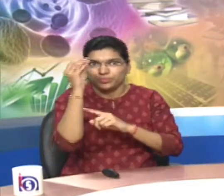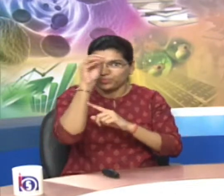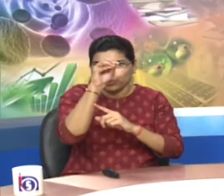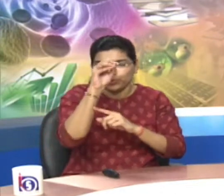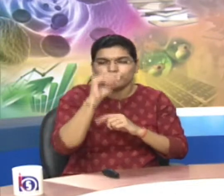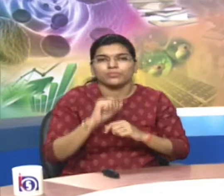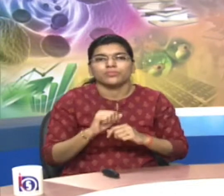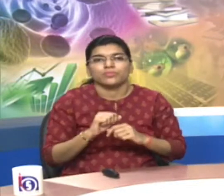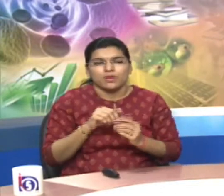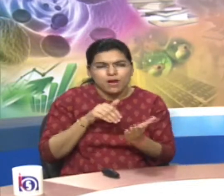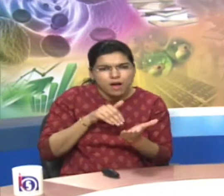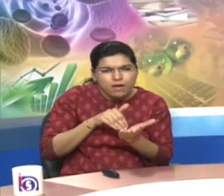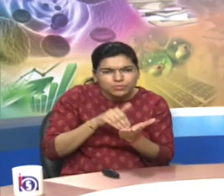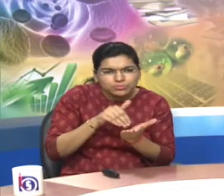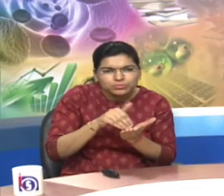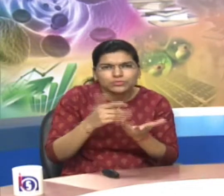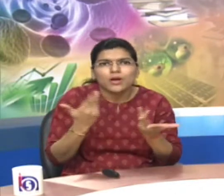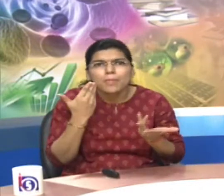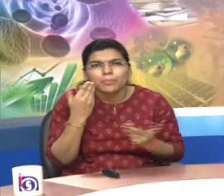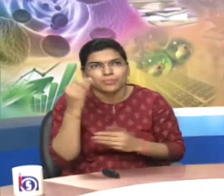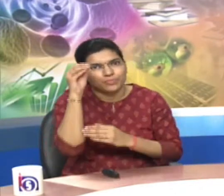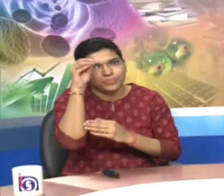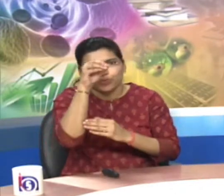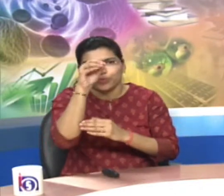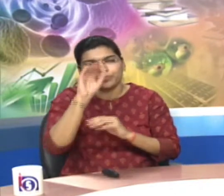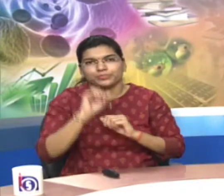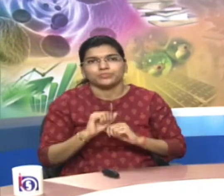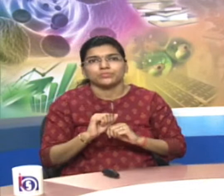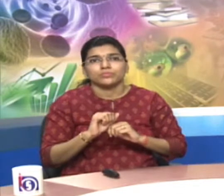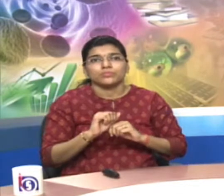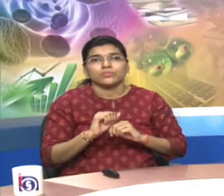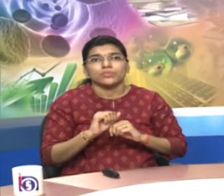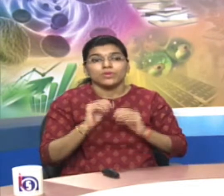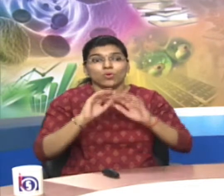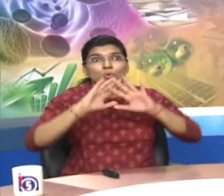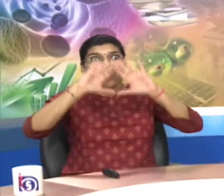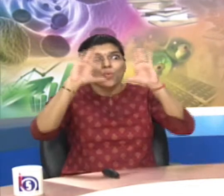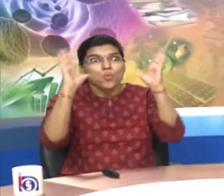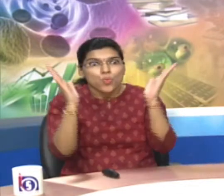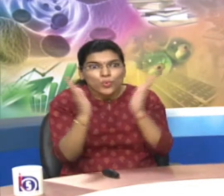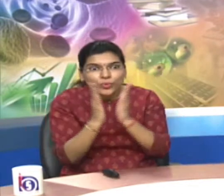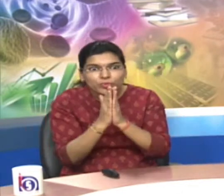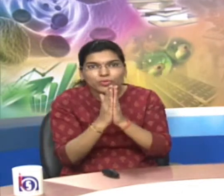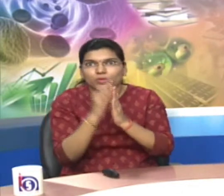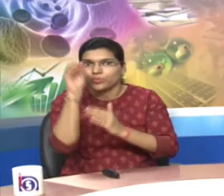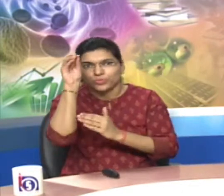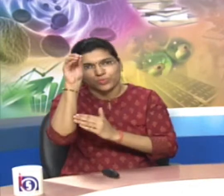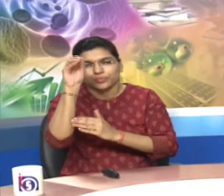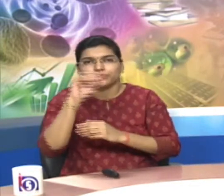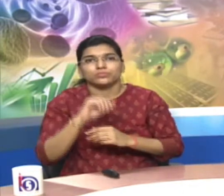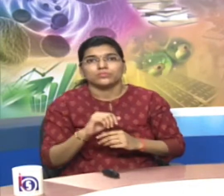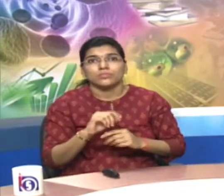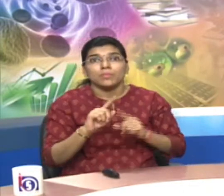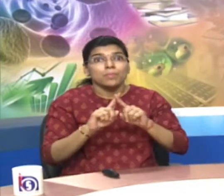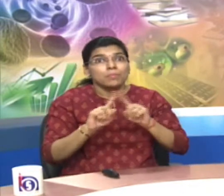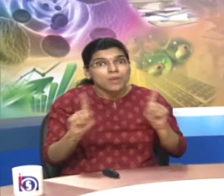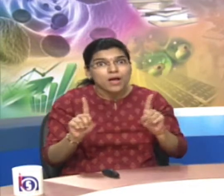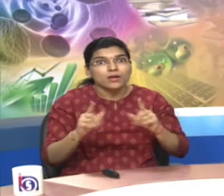percentage, they have put some data and how often they have come to the school, and I have put